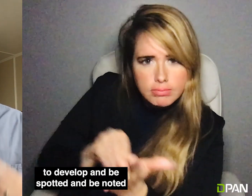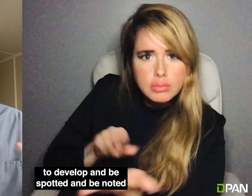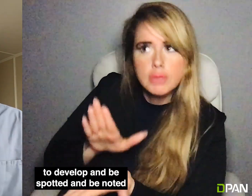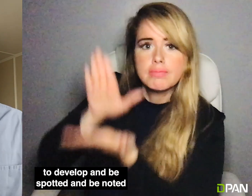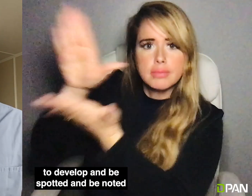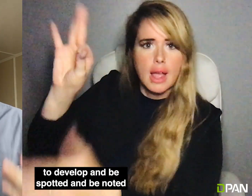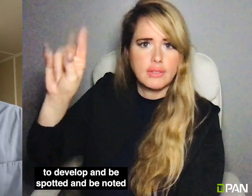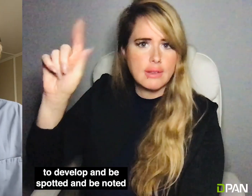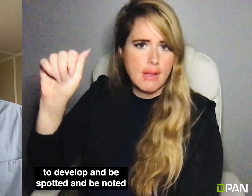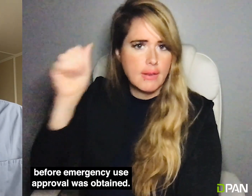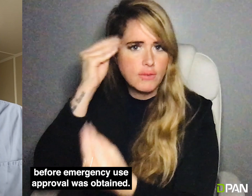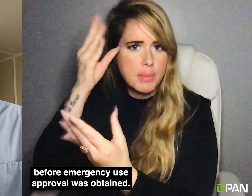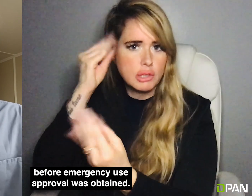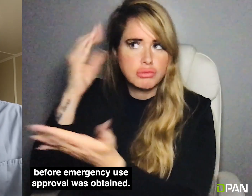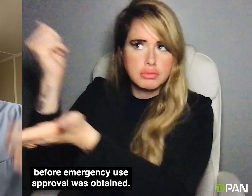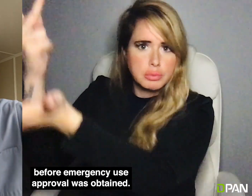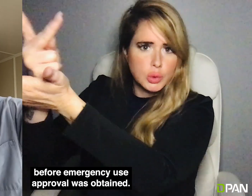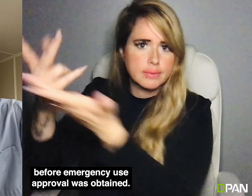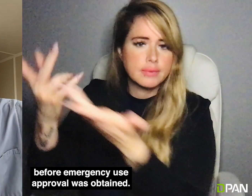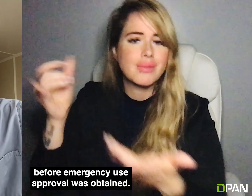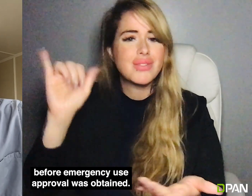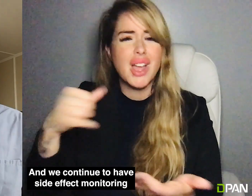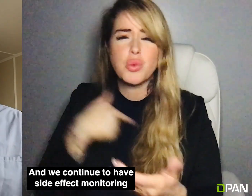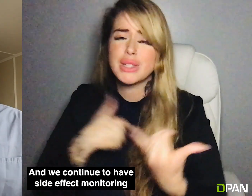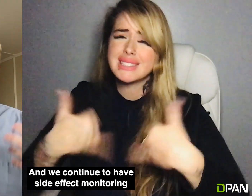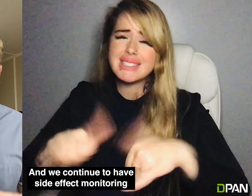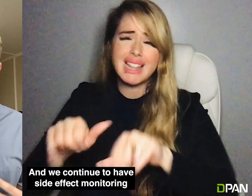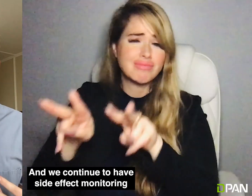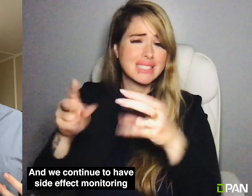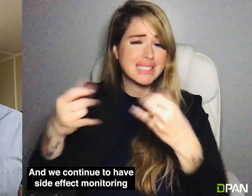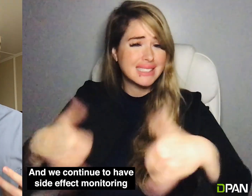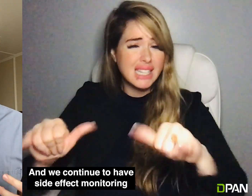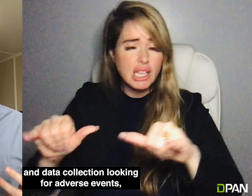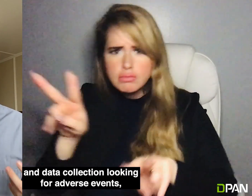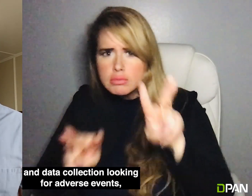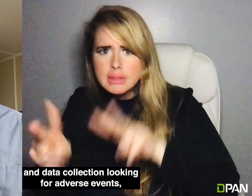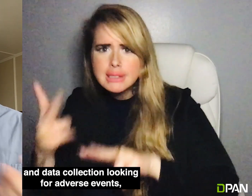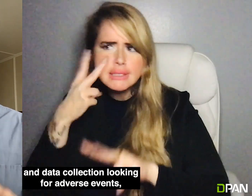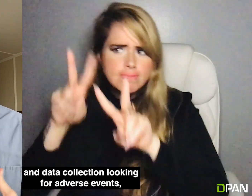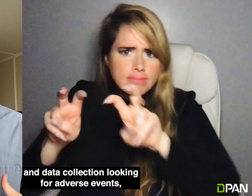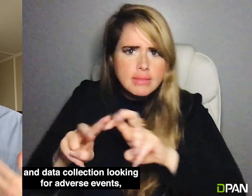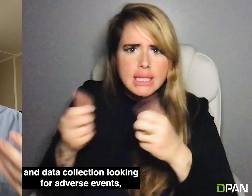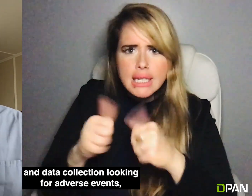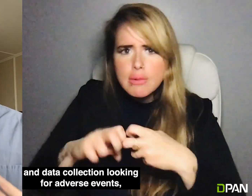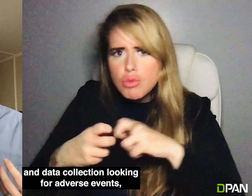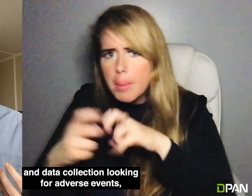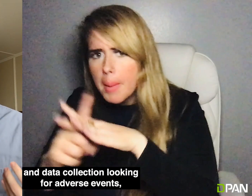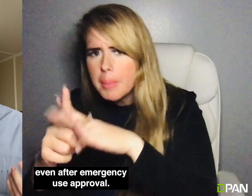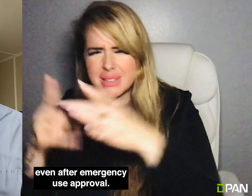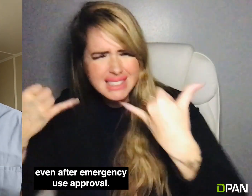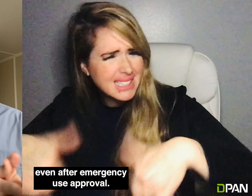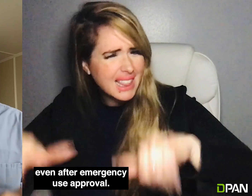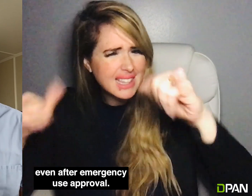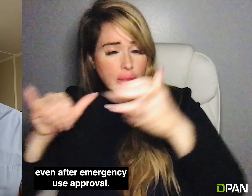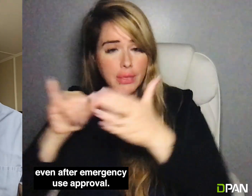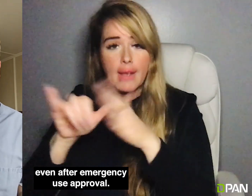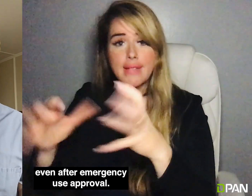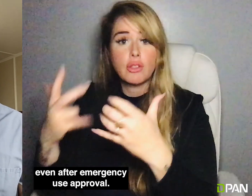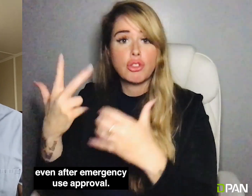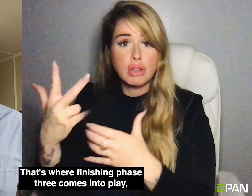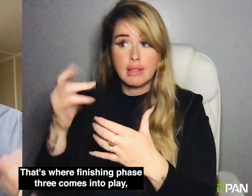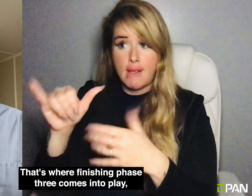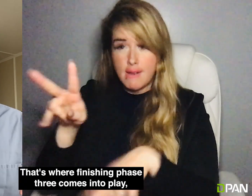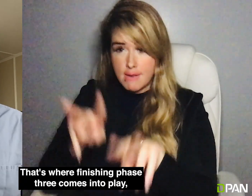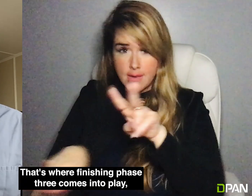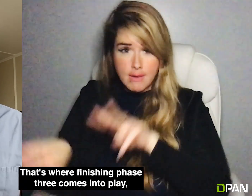to develop and be spotted and be noted before emergency use approval was obtained. And we continue to have side effect monitoring and data collection looking for adverse events even after emergency